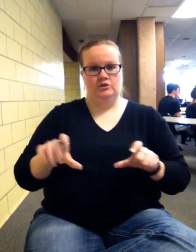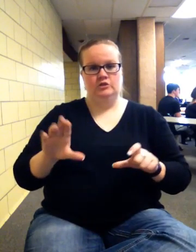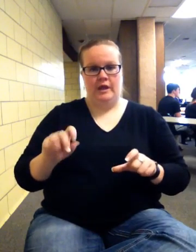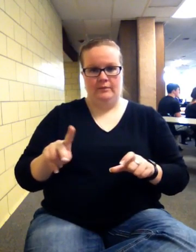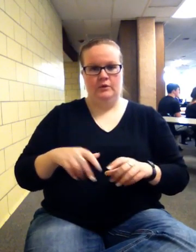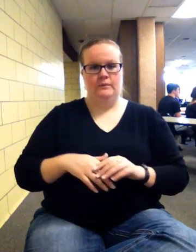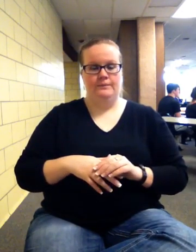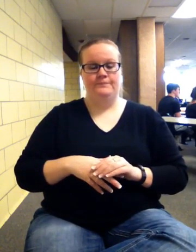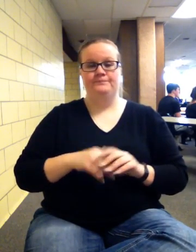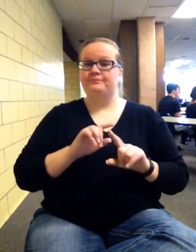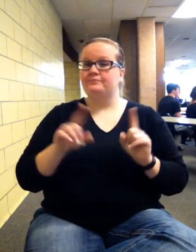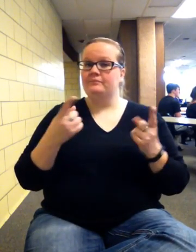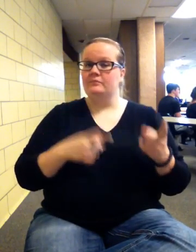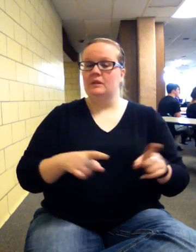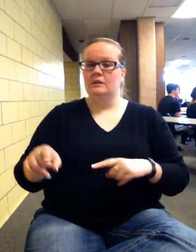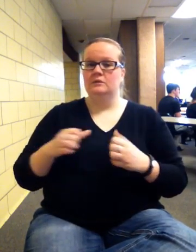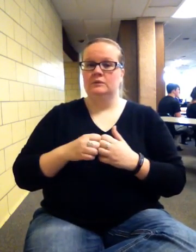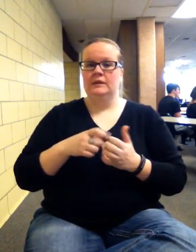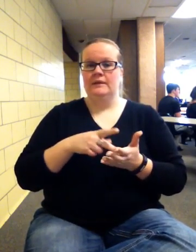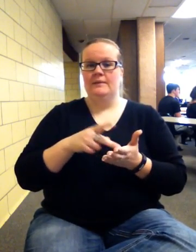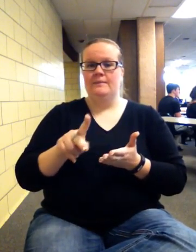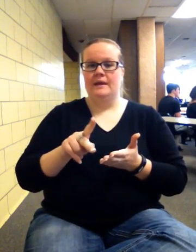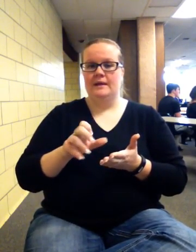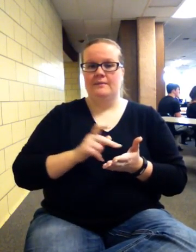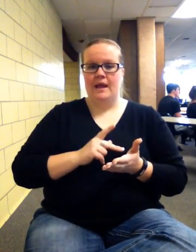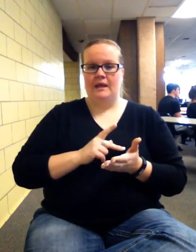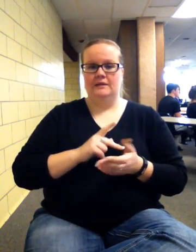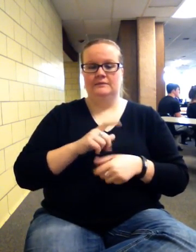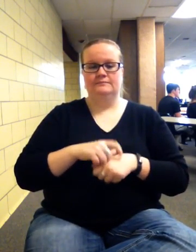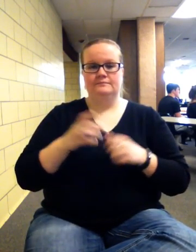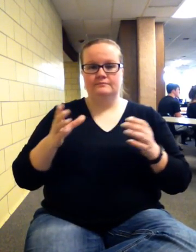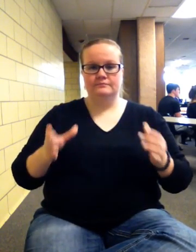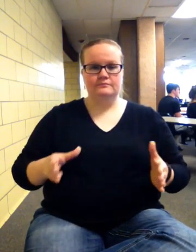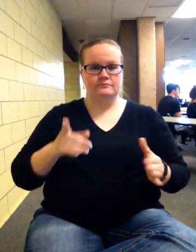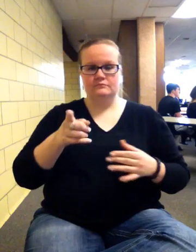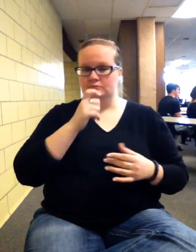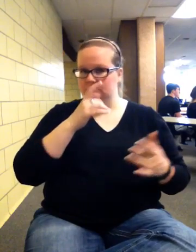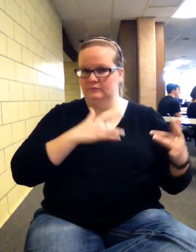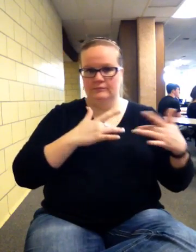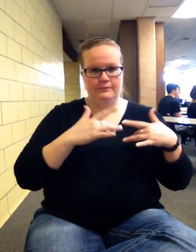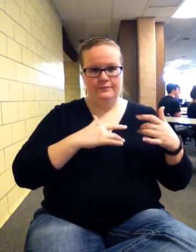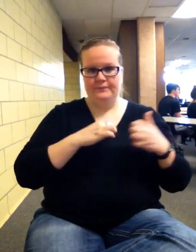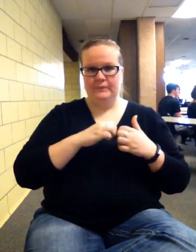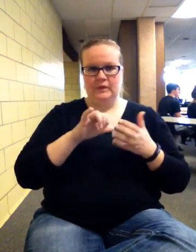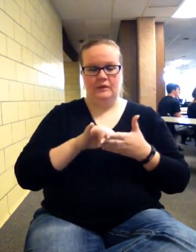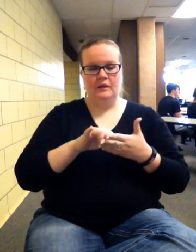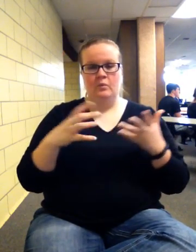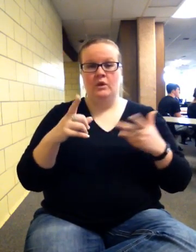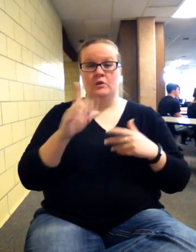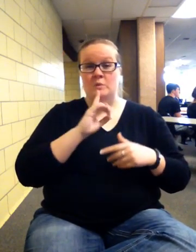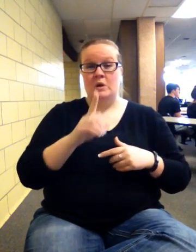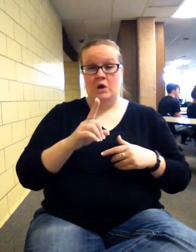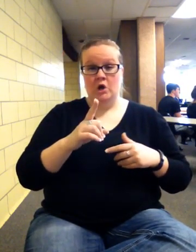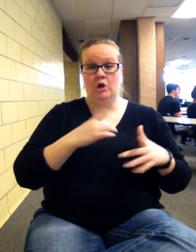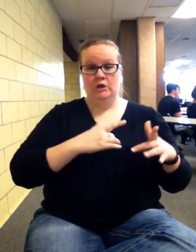But what's happening with payback period, like I said, we're not really concerned with that. What we're concerned with is where we get our money back.